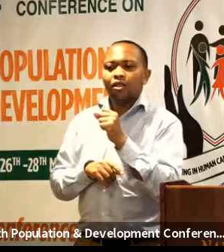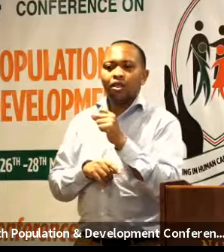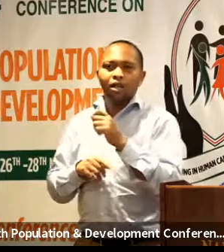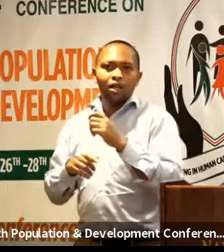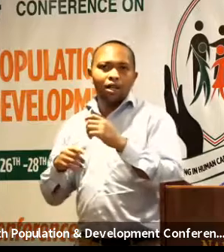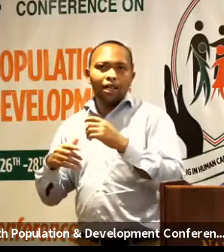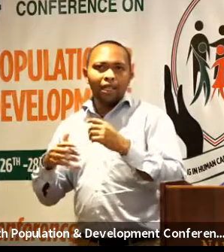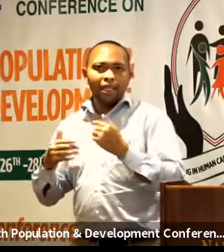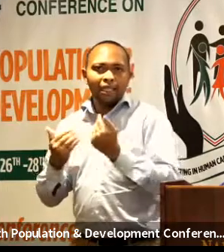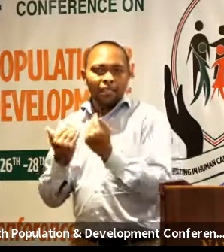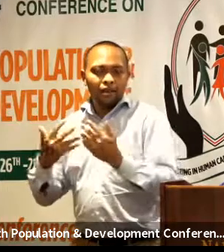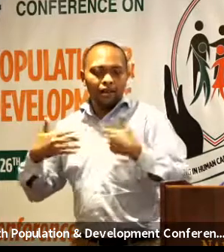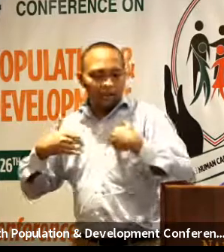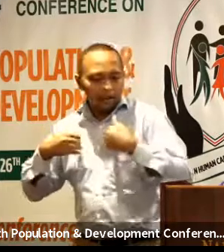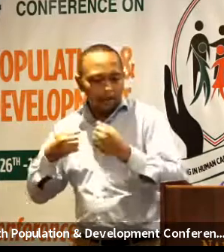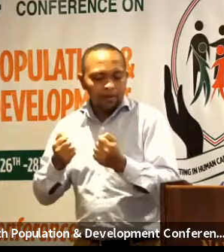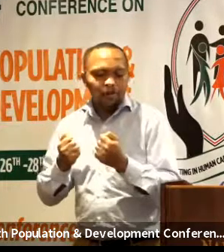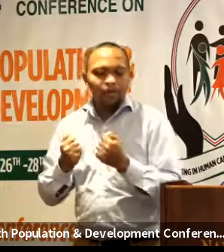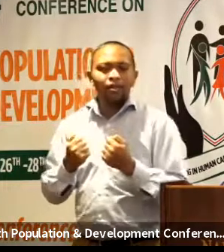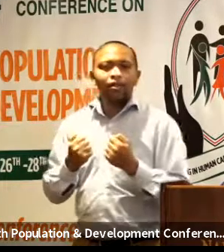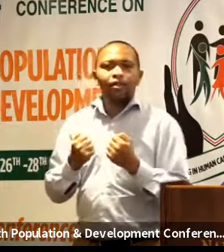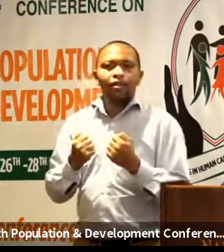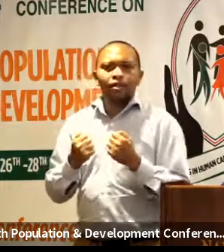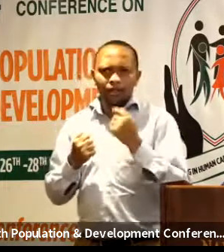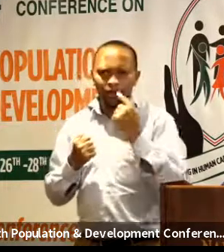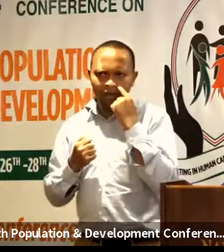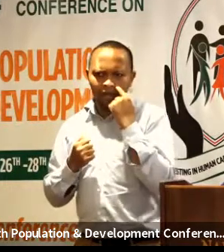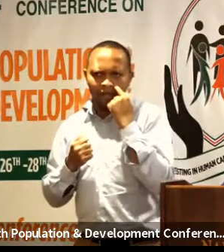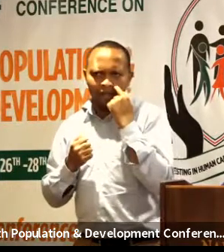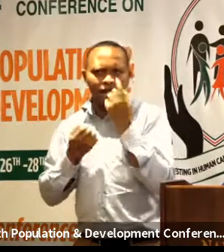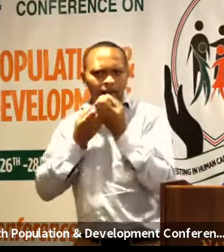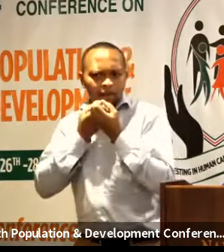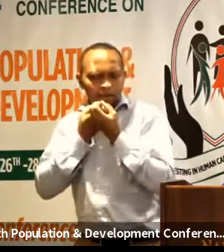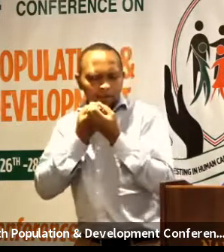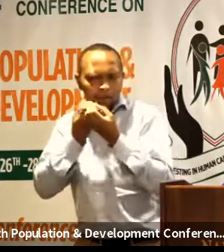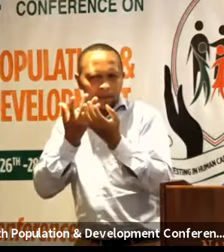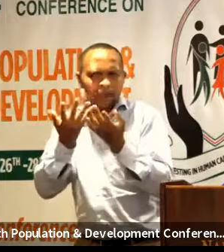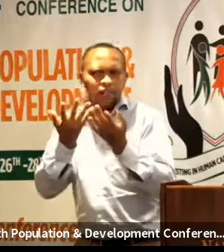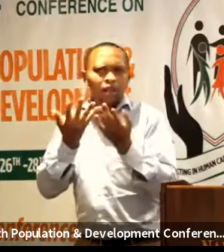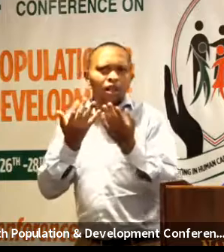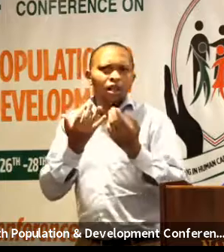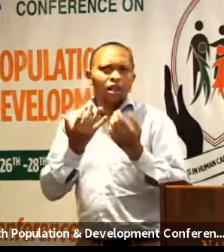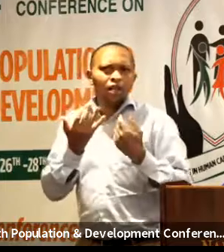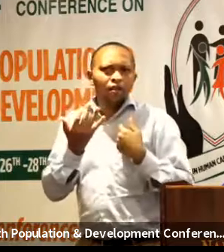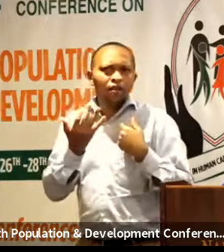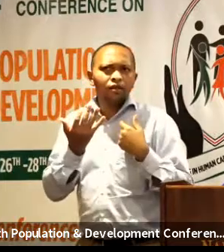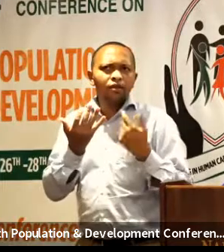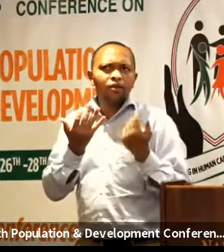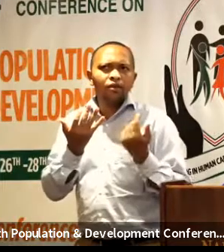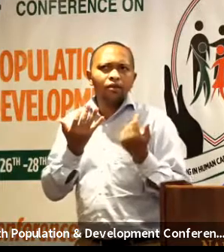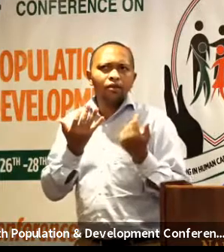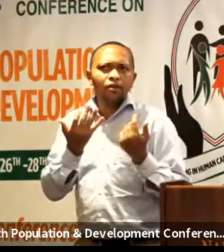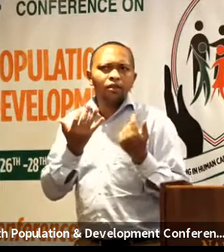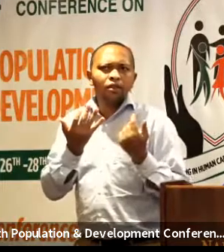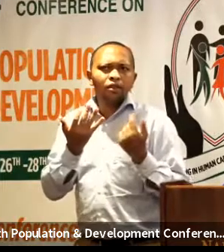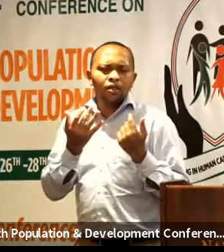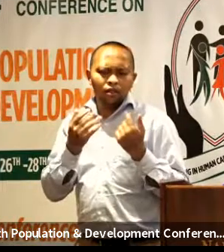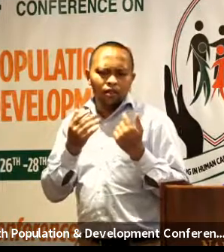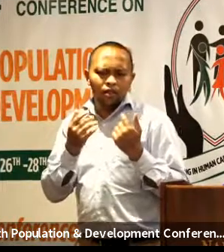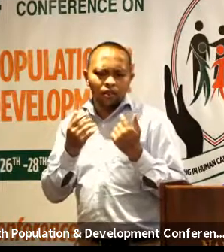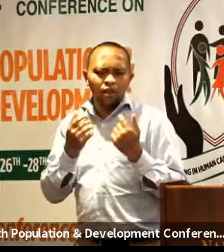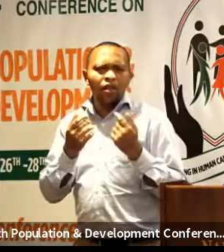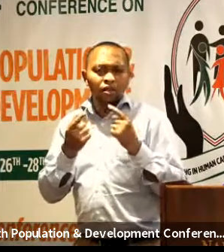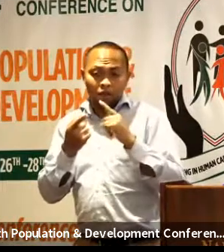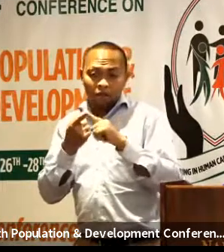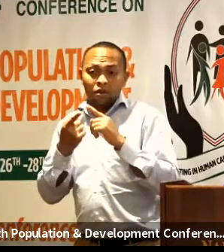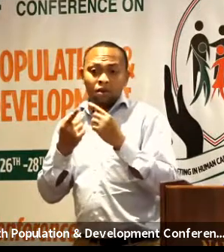at statistics of adolescents, what their populations are, what their needs are, the lack of statistics on the 10 to